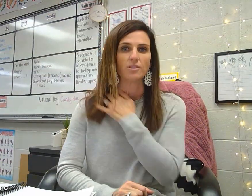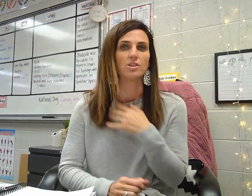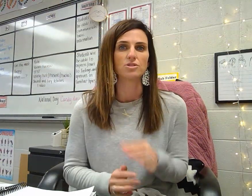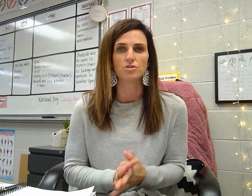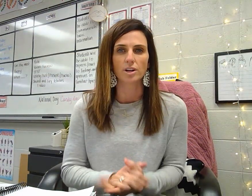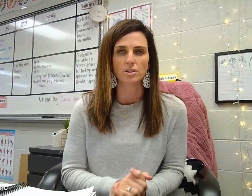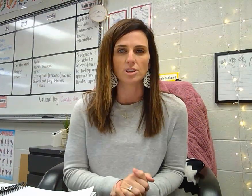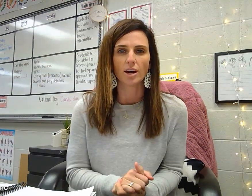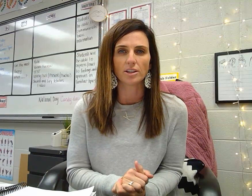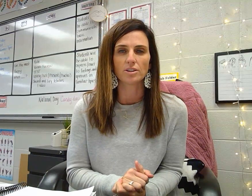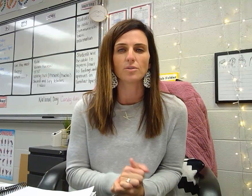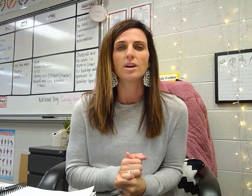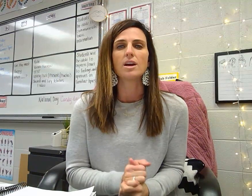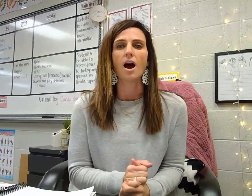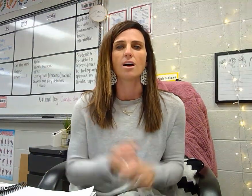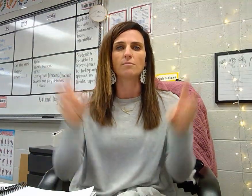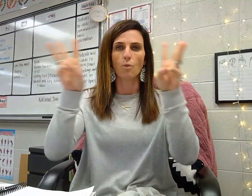your instructor taught you.